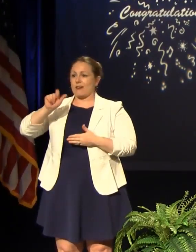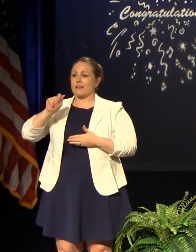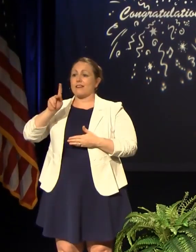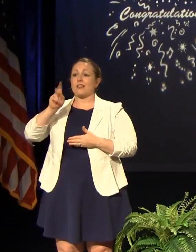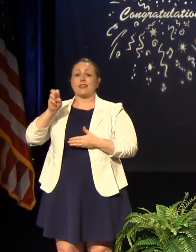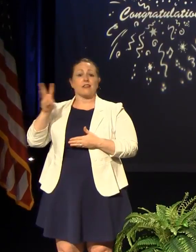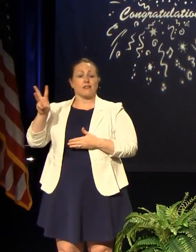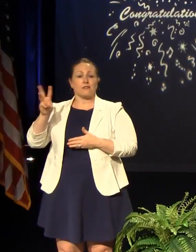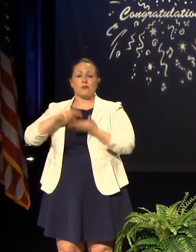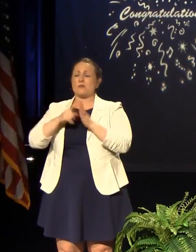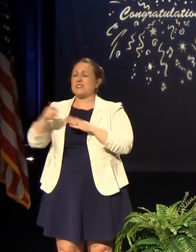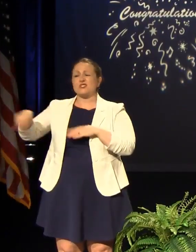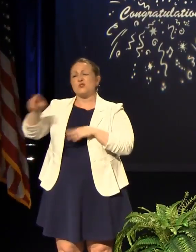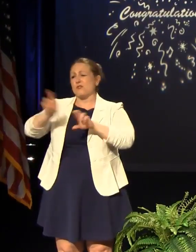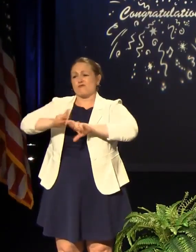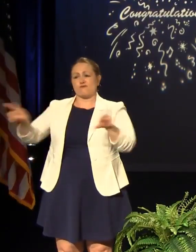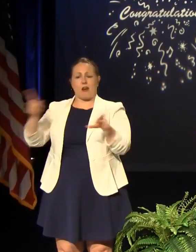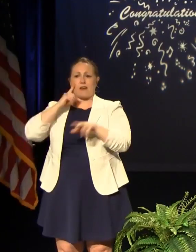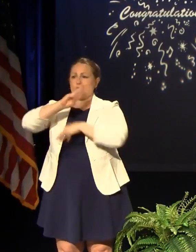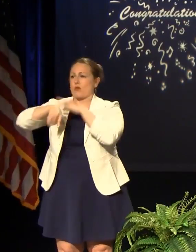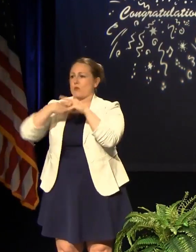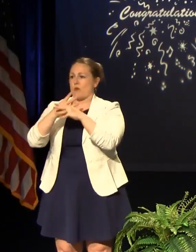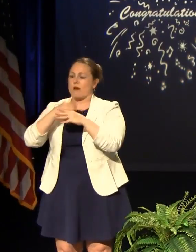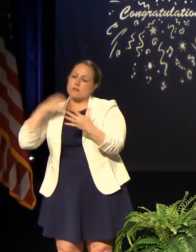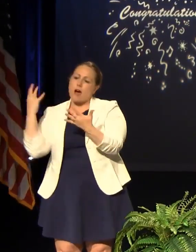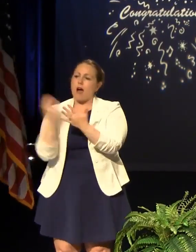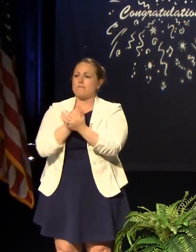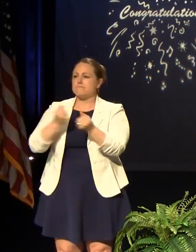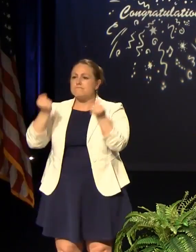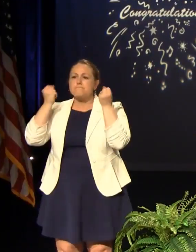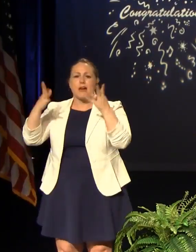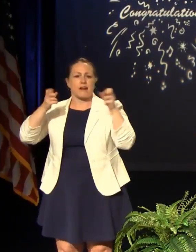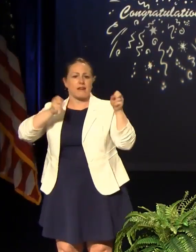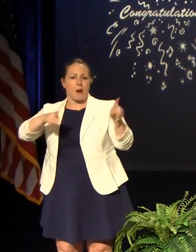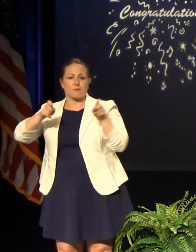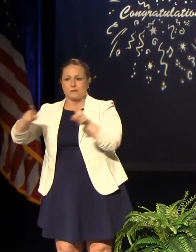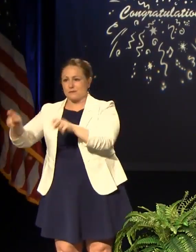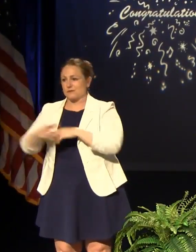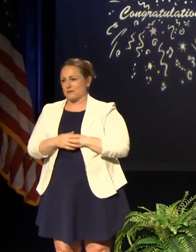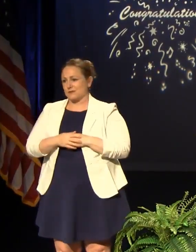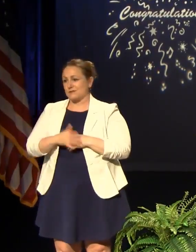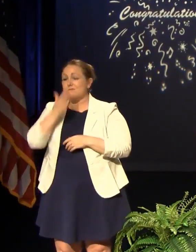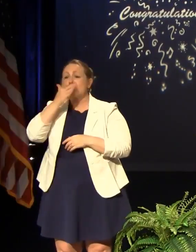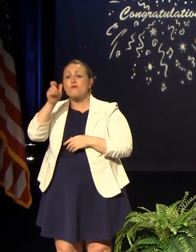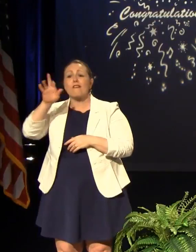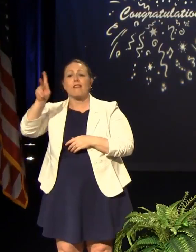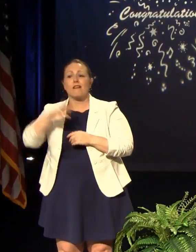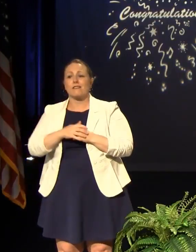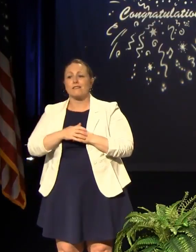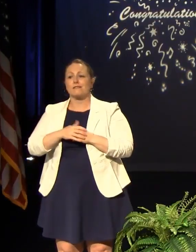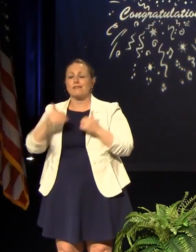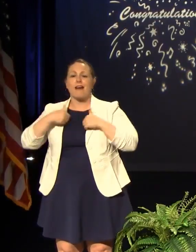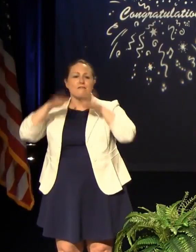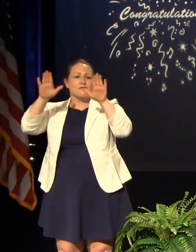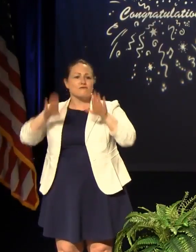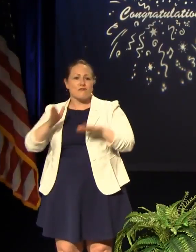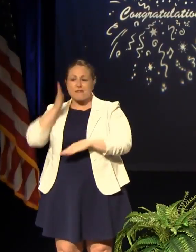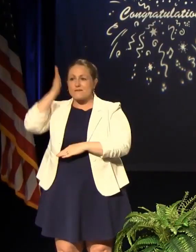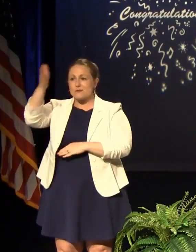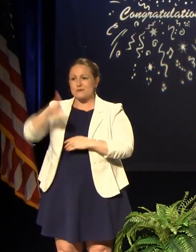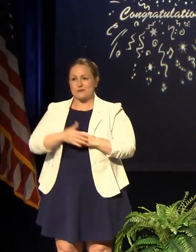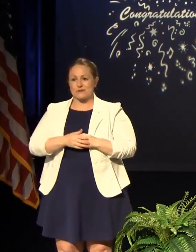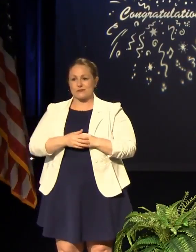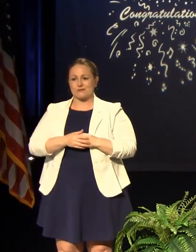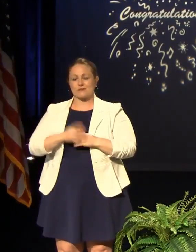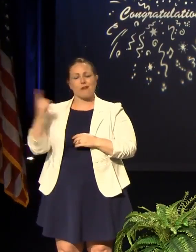endless opportunity. Good luck. Have a great future. And